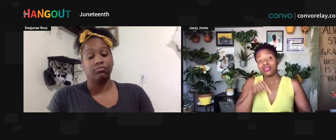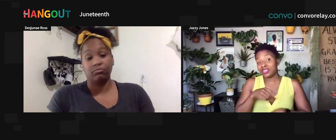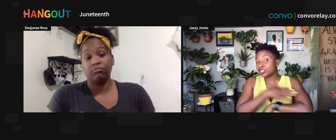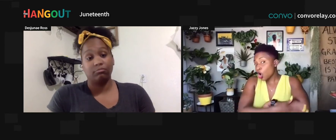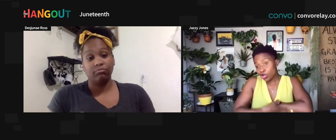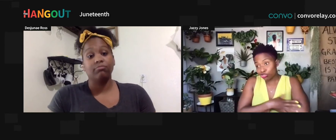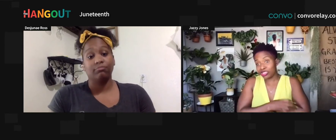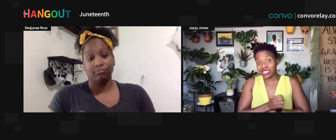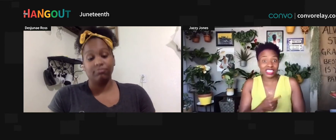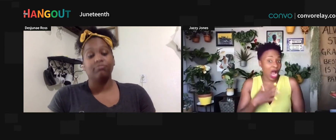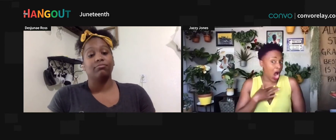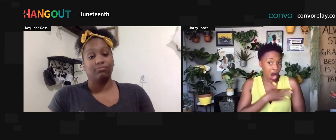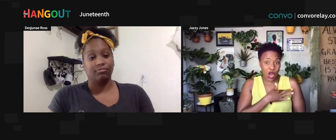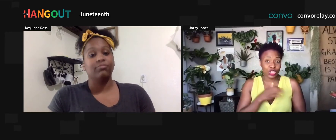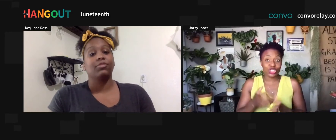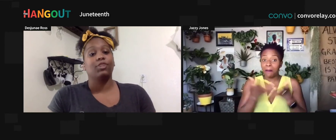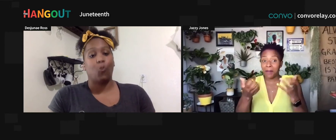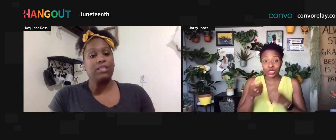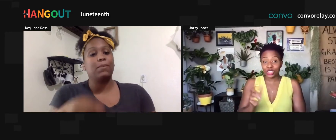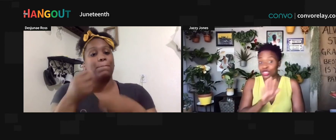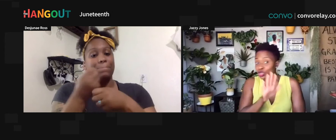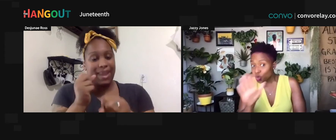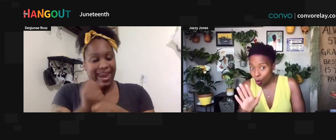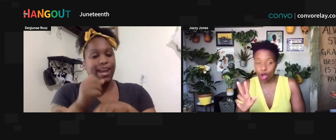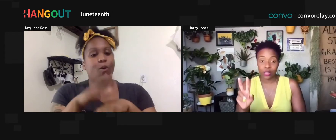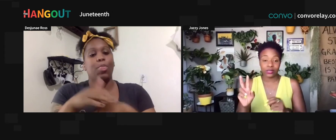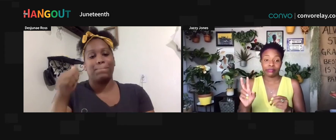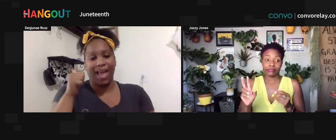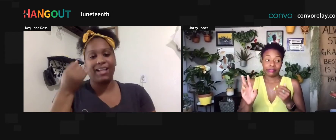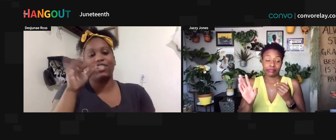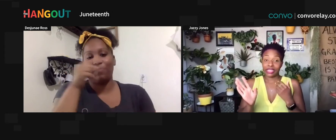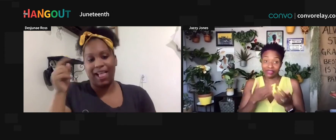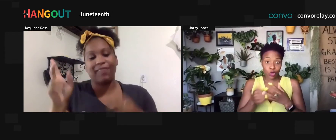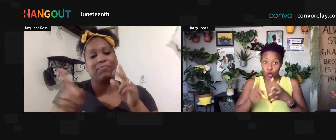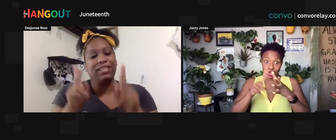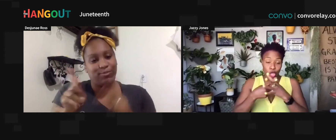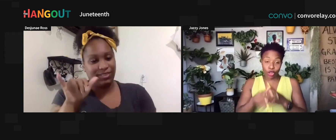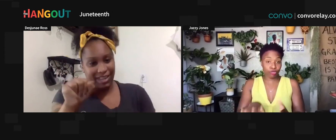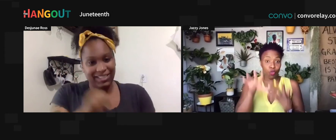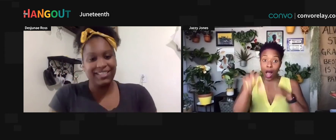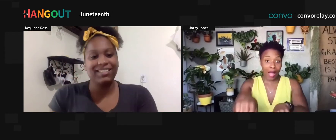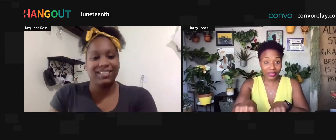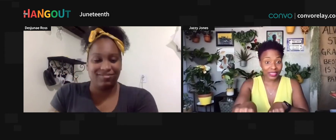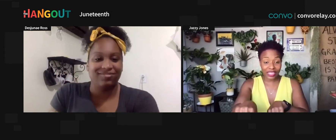very complex heritage in that we have literally built this country out of our own